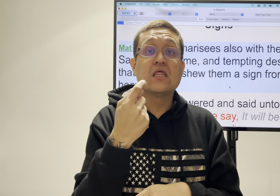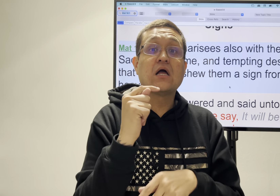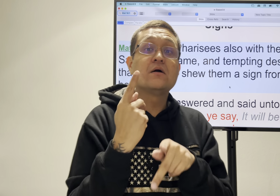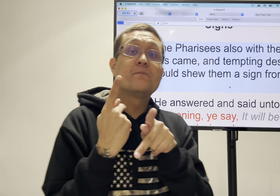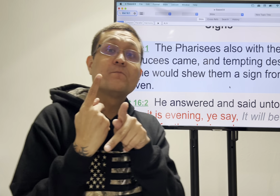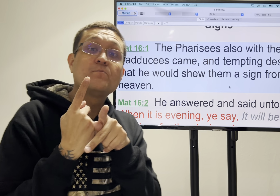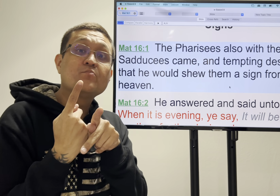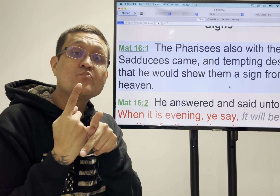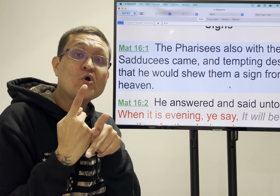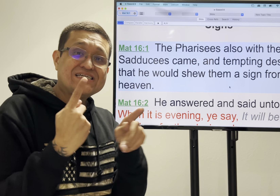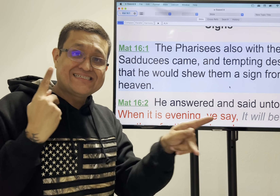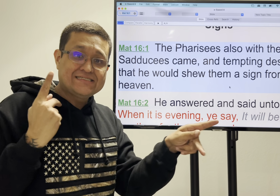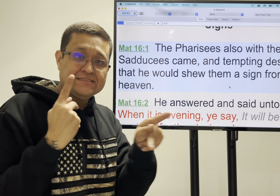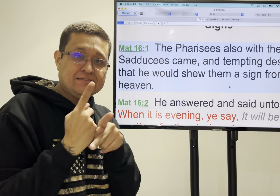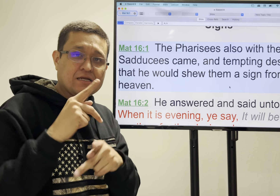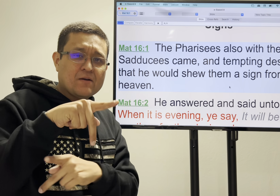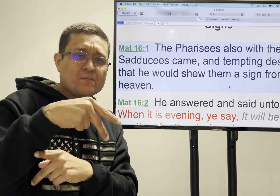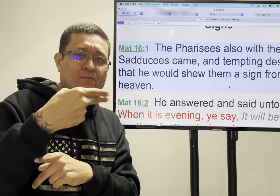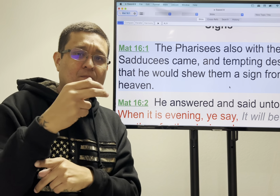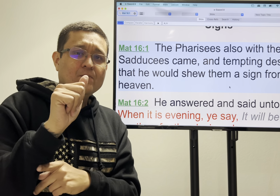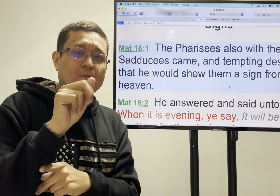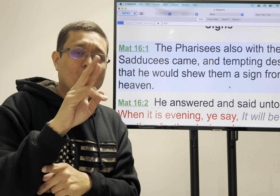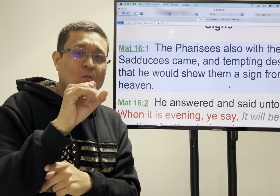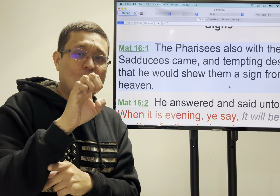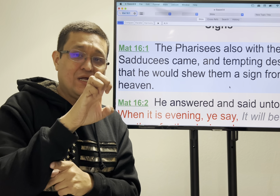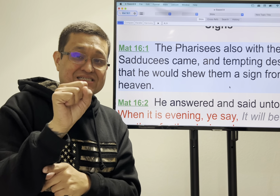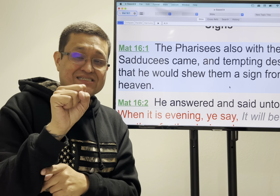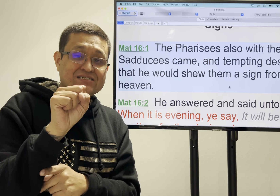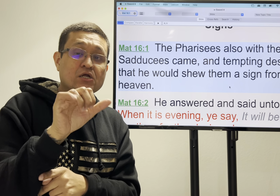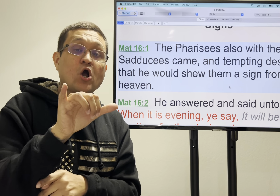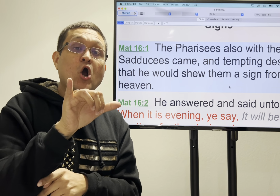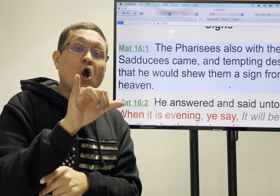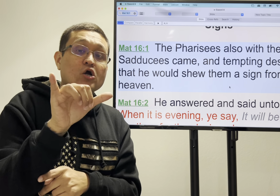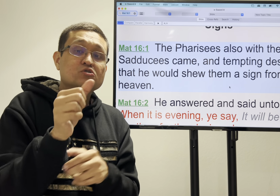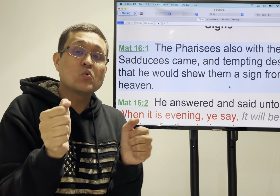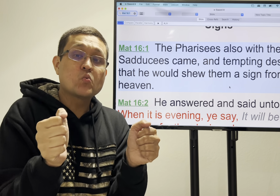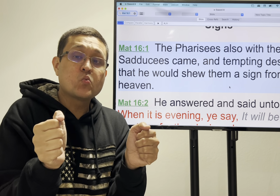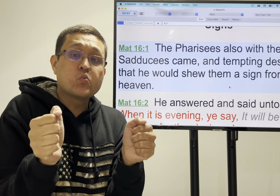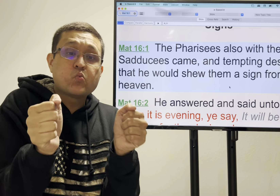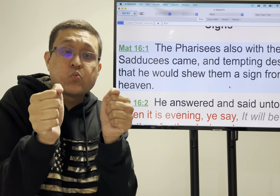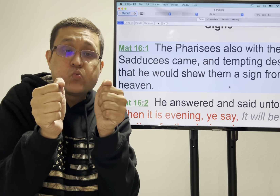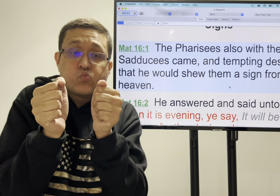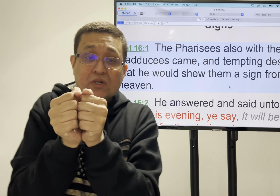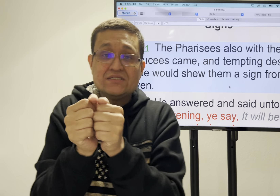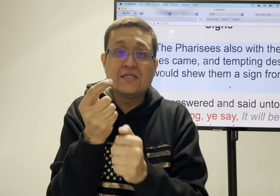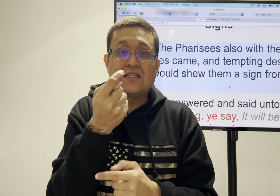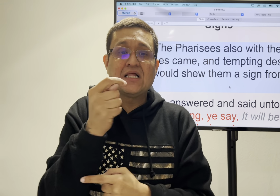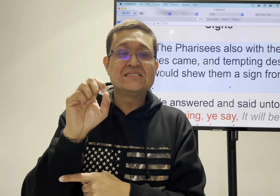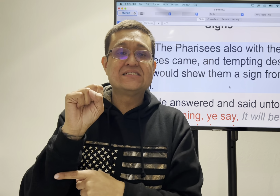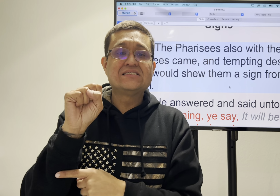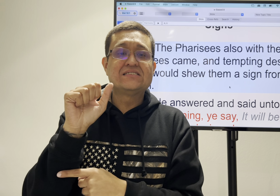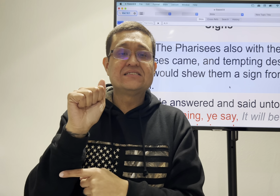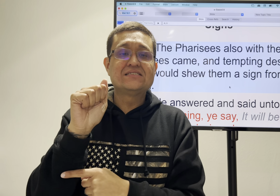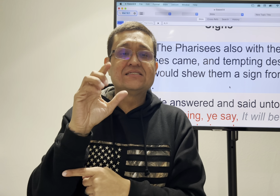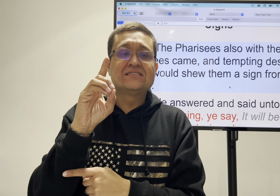So this is the next chapter of Matthew 16. It says the Pharisees also with